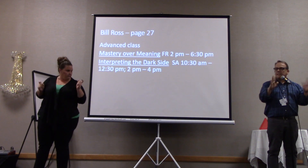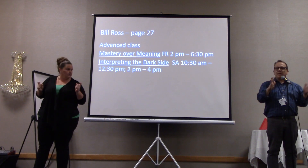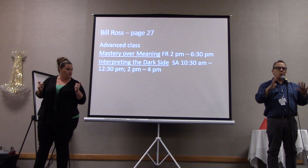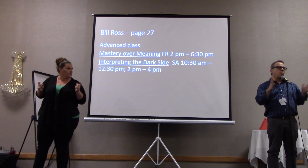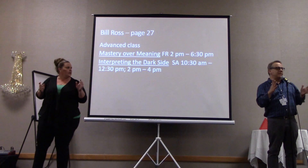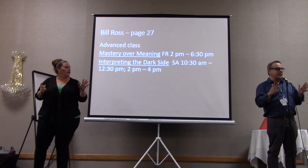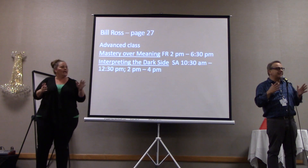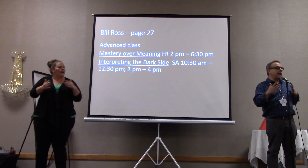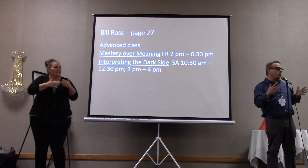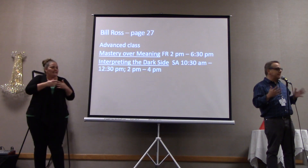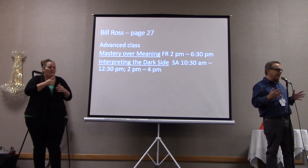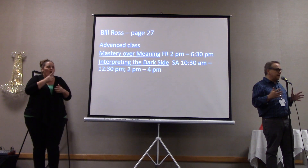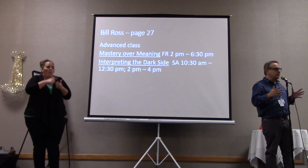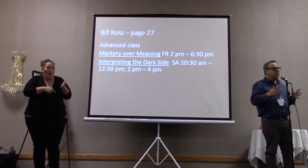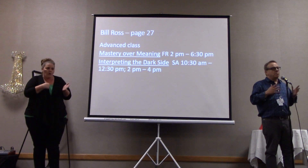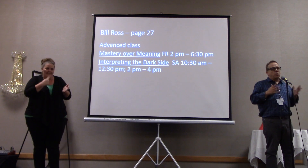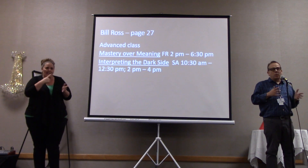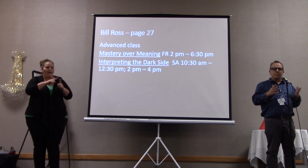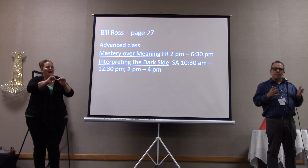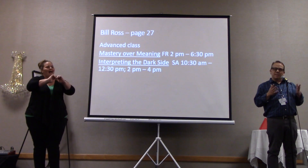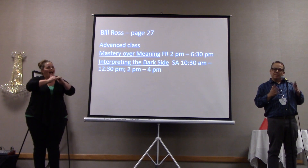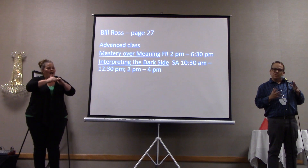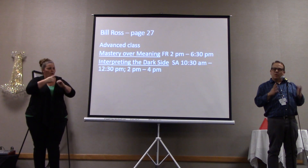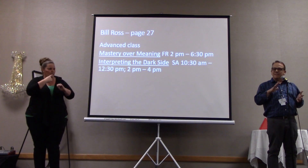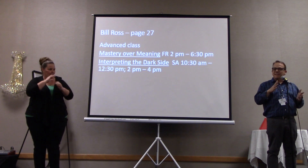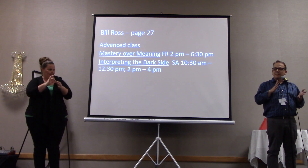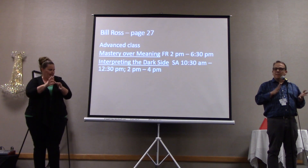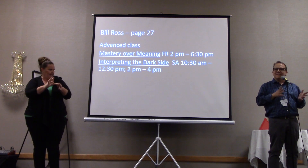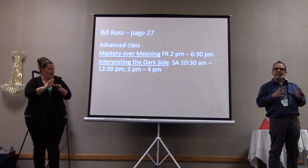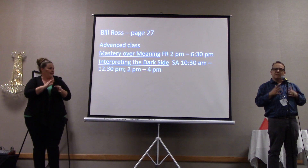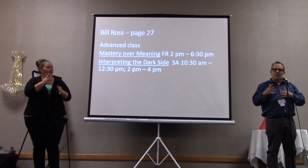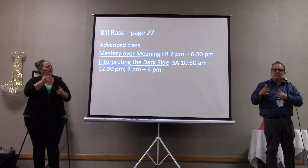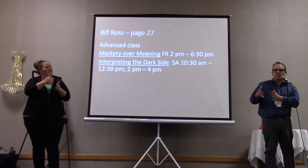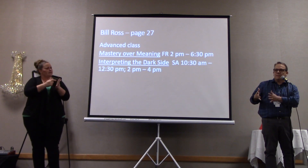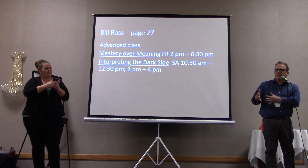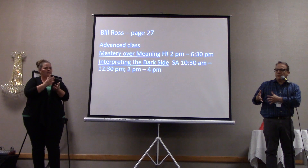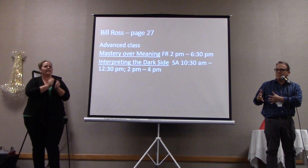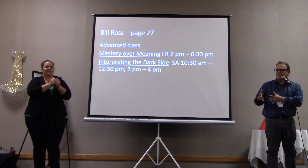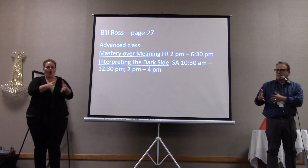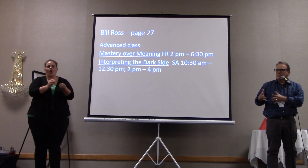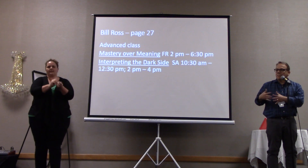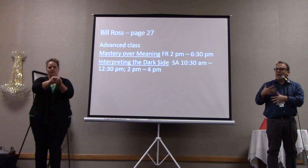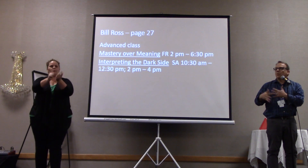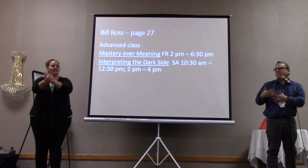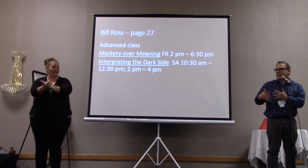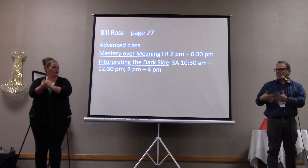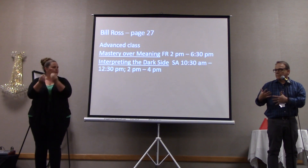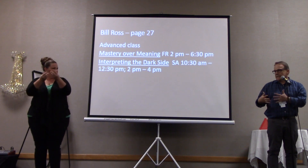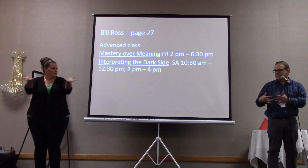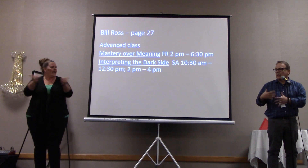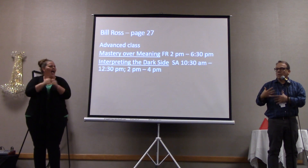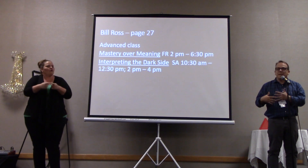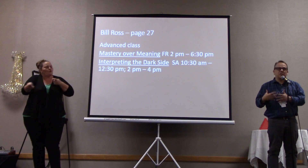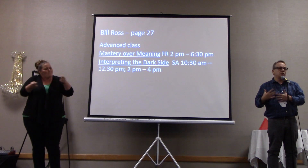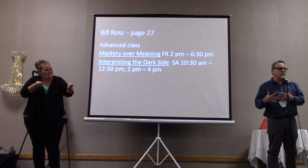And it doesn't matter what we say, it's how we say it. One of the problems that comes across is that sometimes that gets lost in translation. Yeah. How do we manage